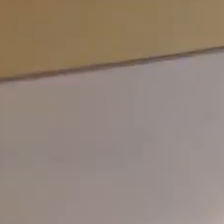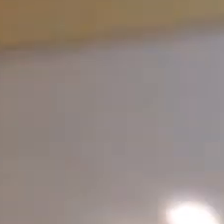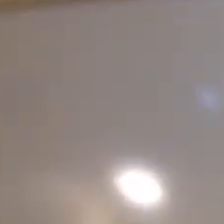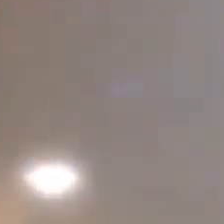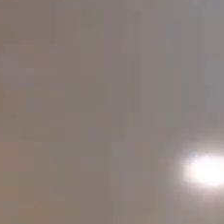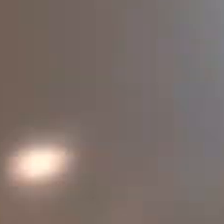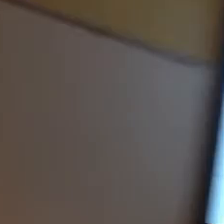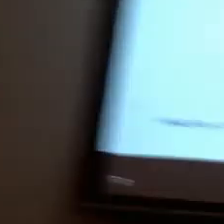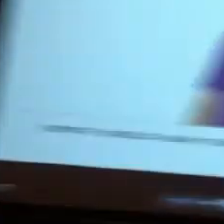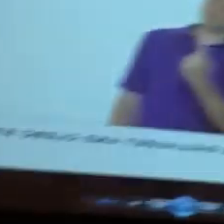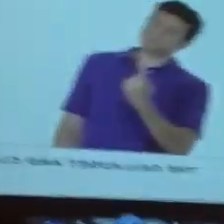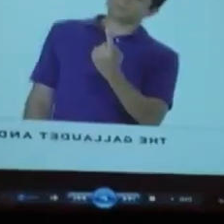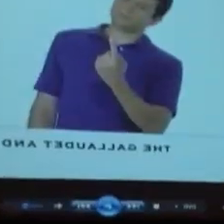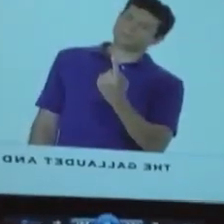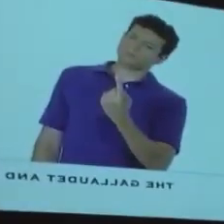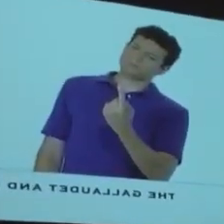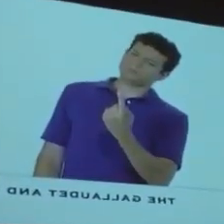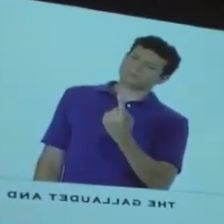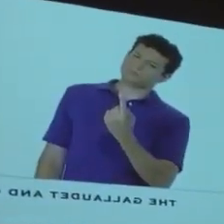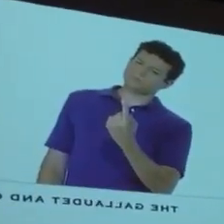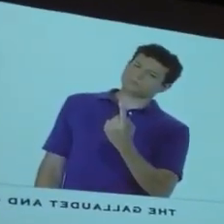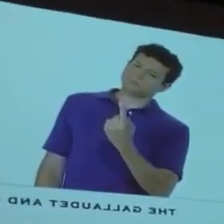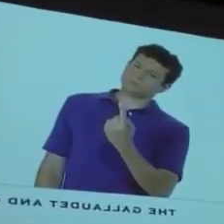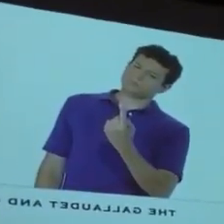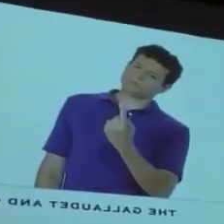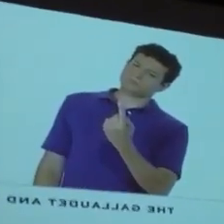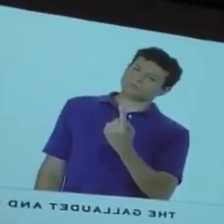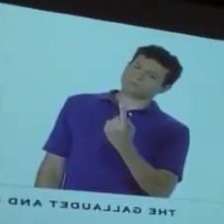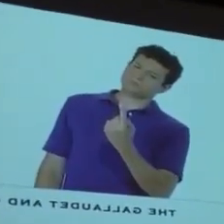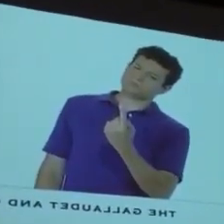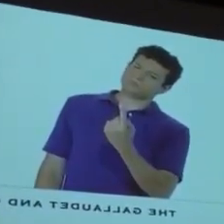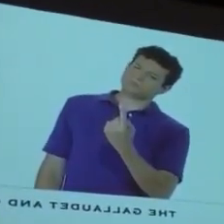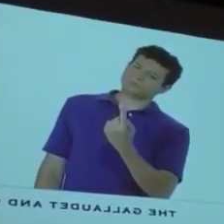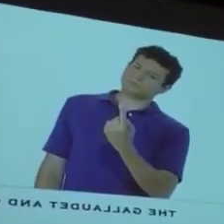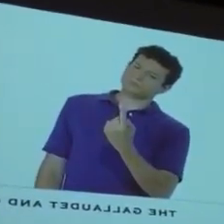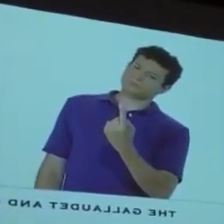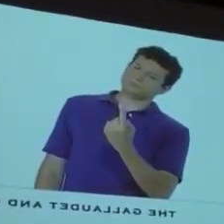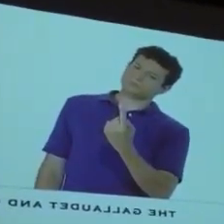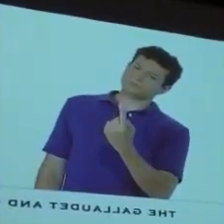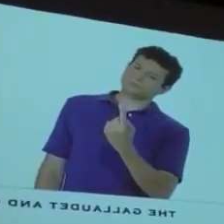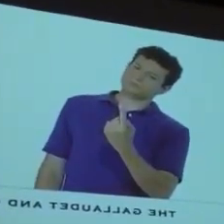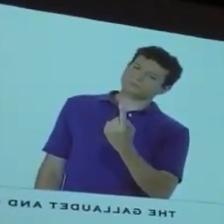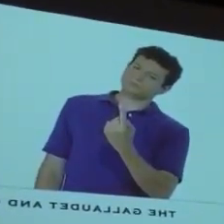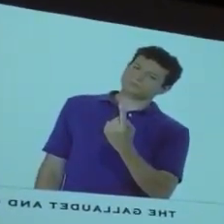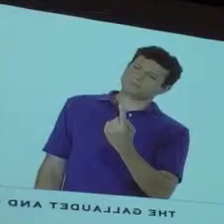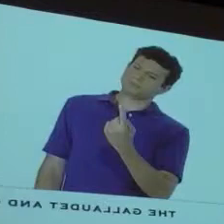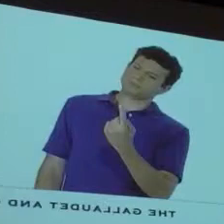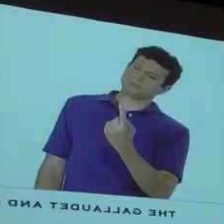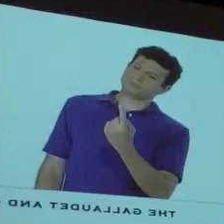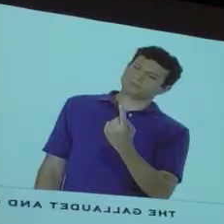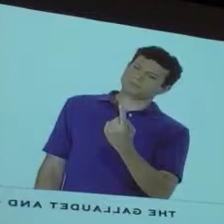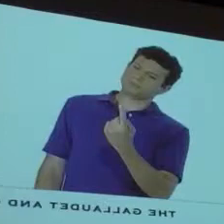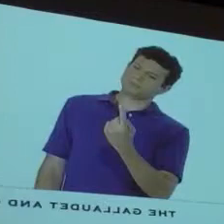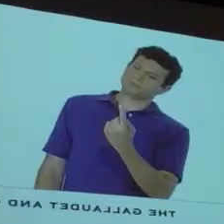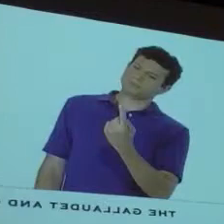talk about the body shift when he becomes the character, all right? And they have a conversation. So she's